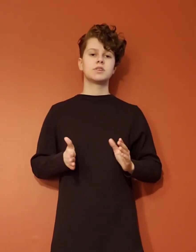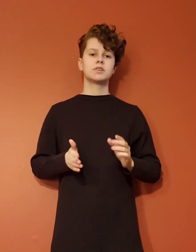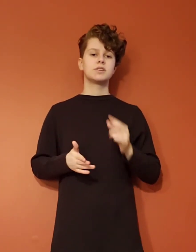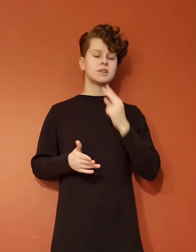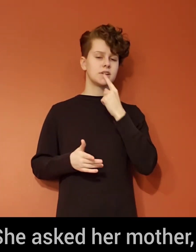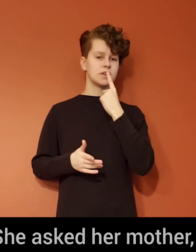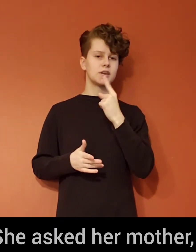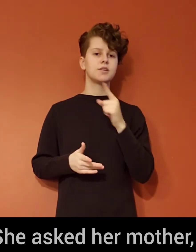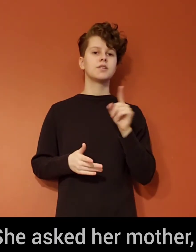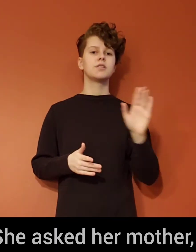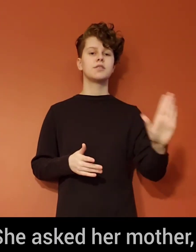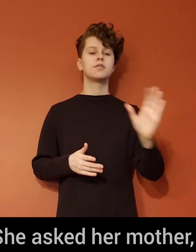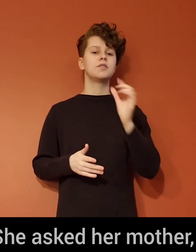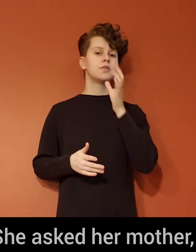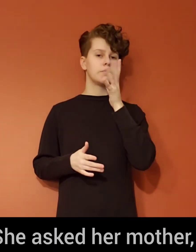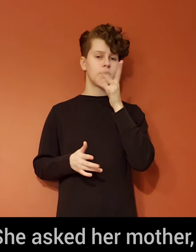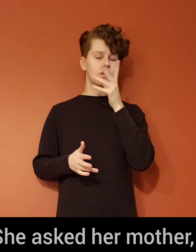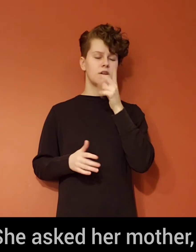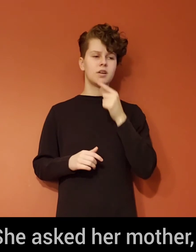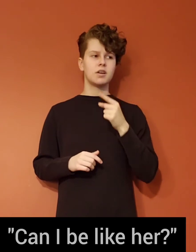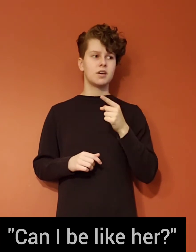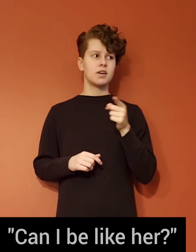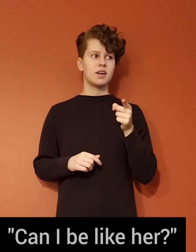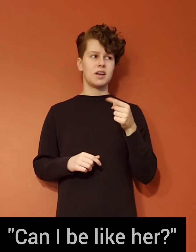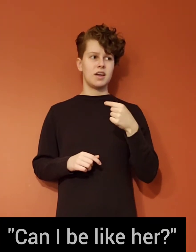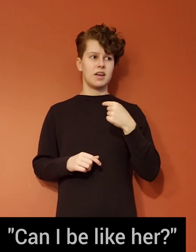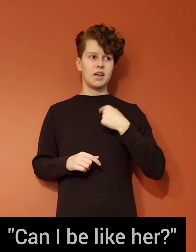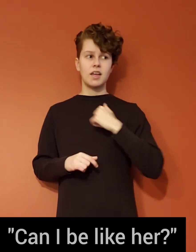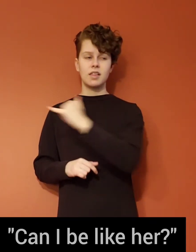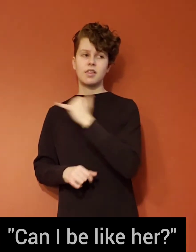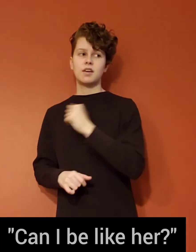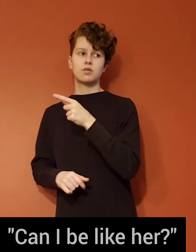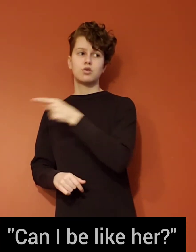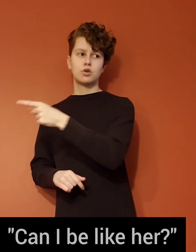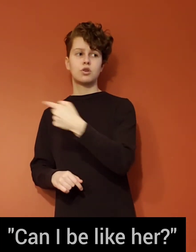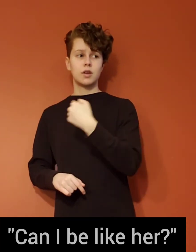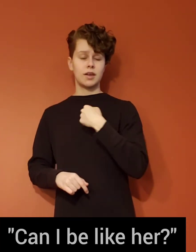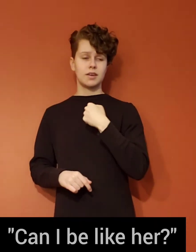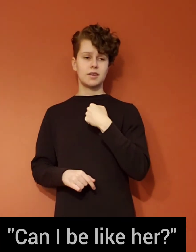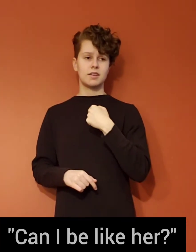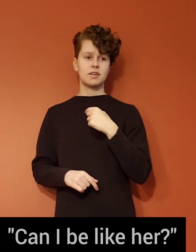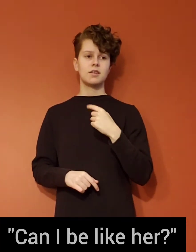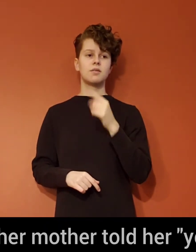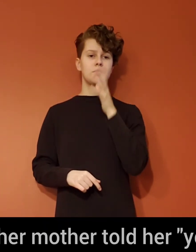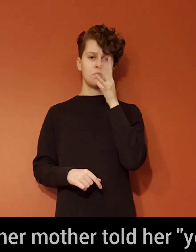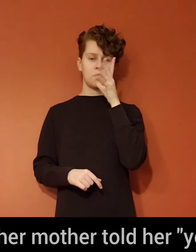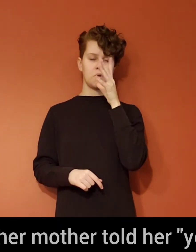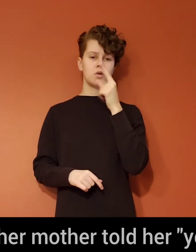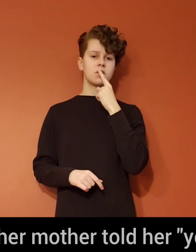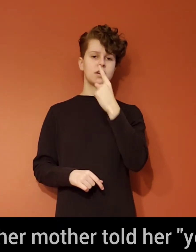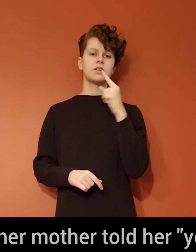She asked her mother, can I be like her? And her mother told her yes.